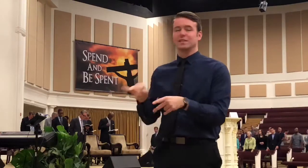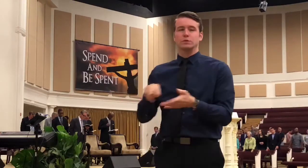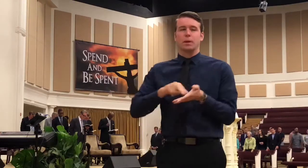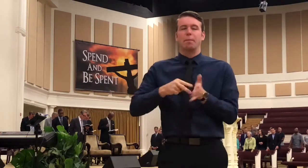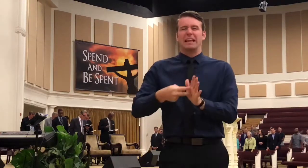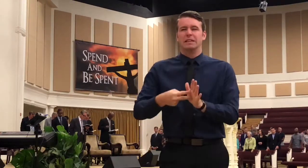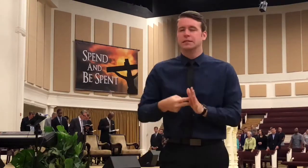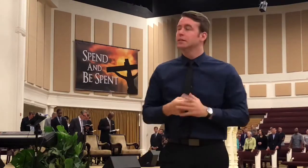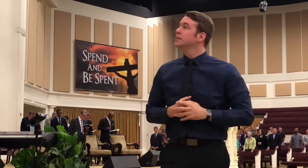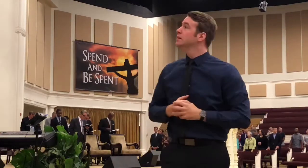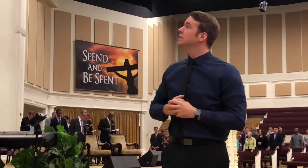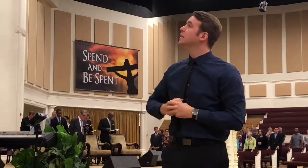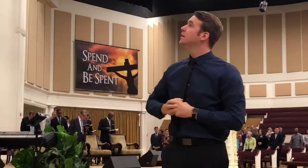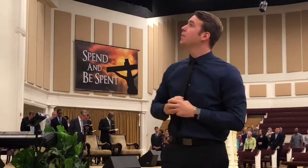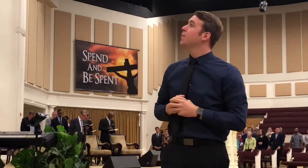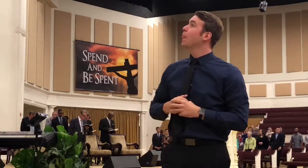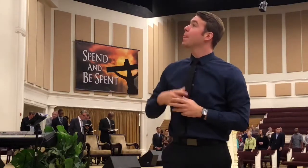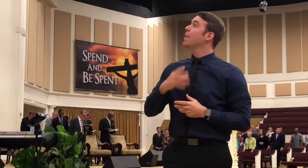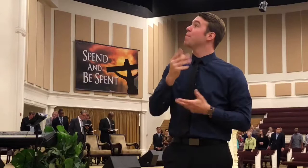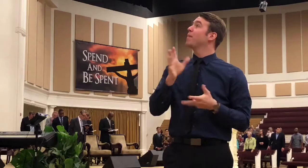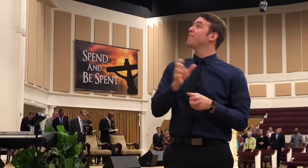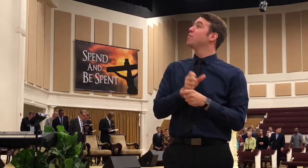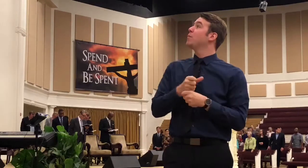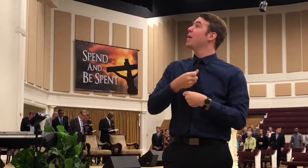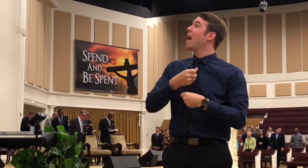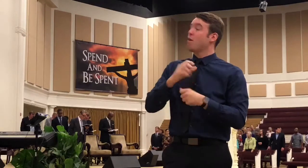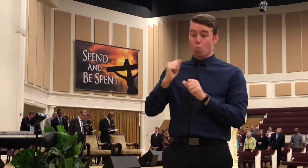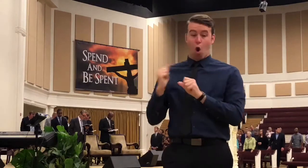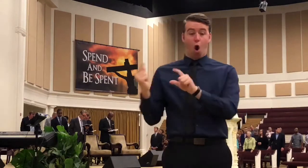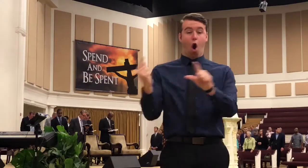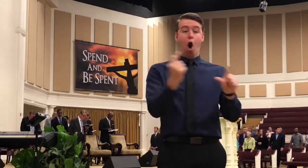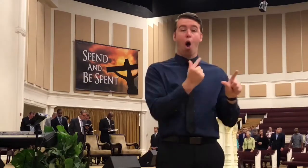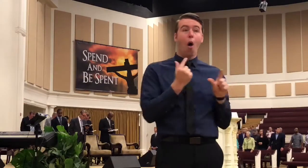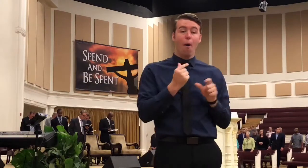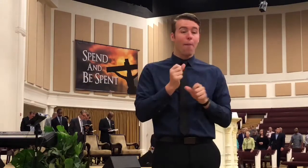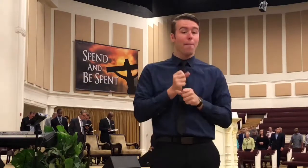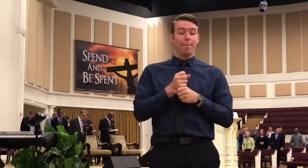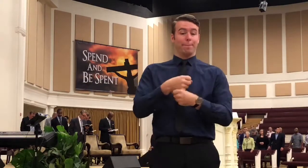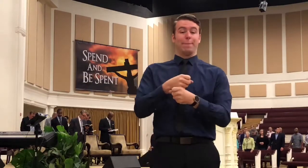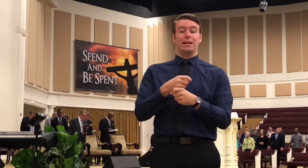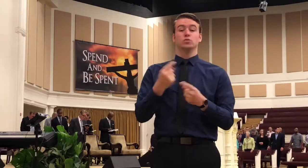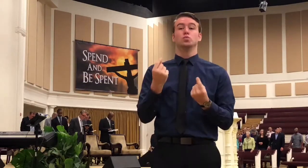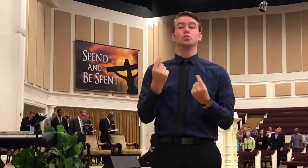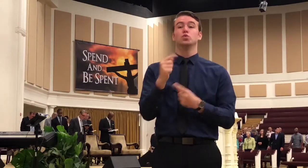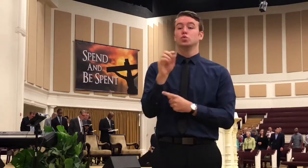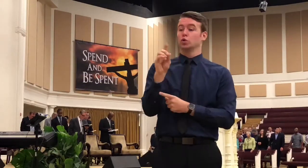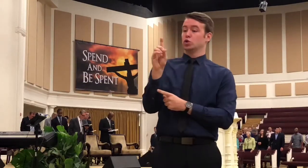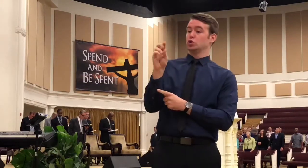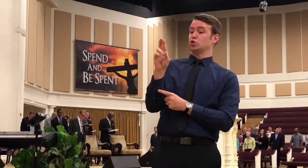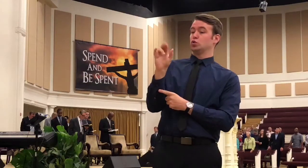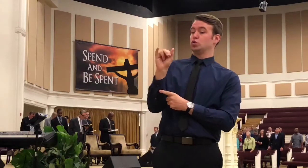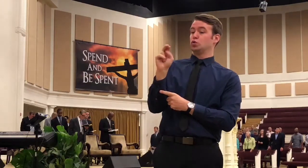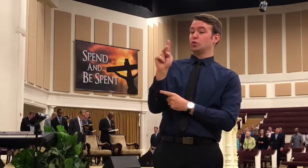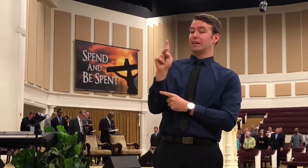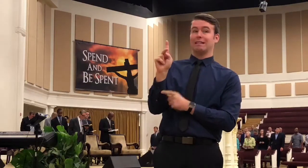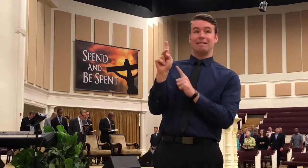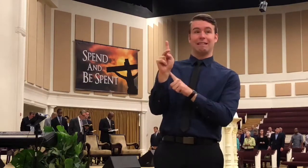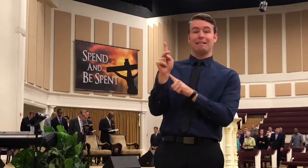people, and have been made to drink into